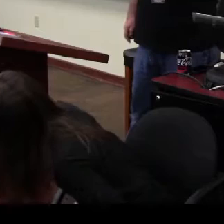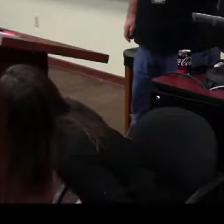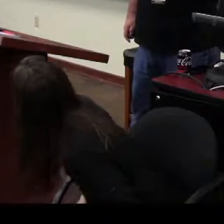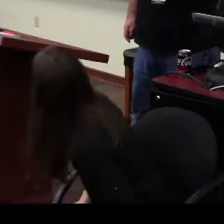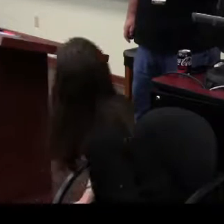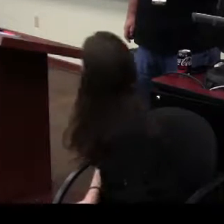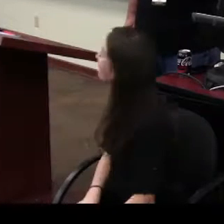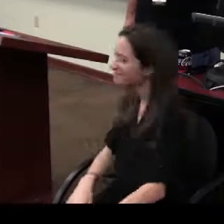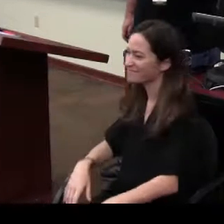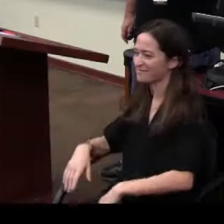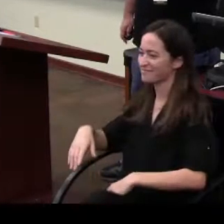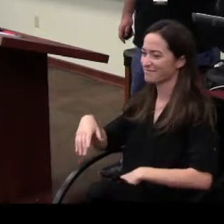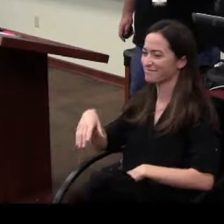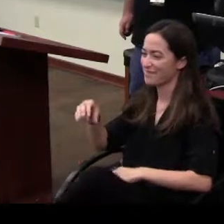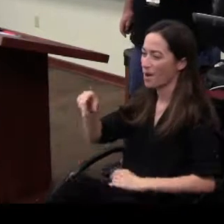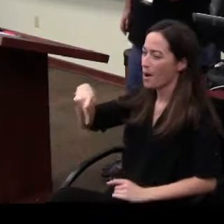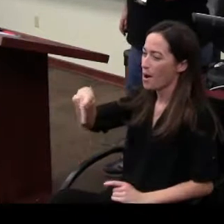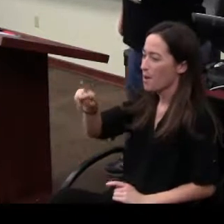Those are outhouses.